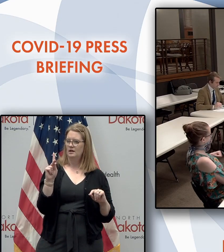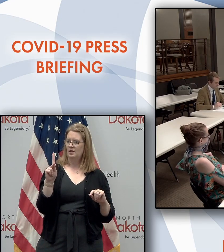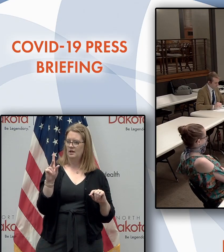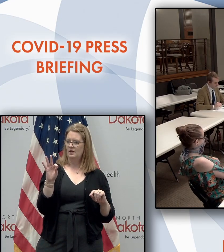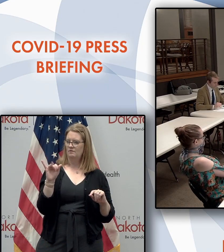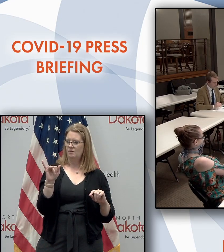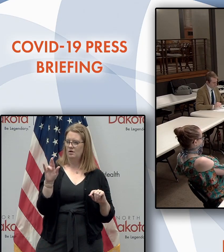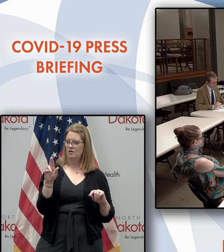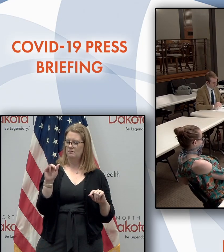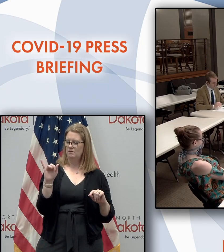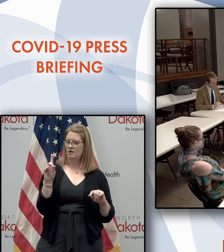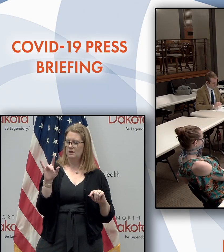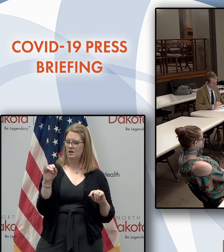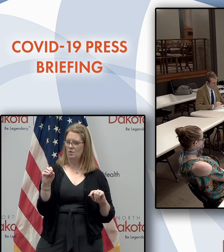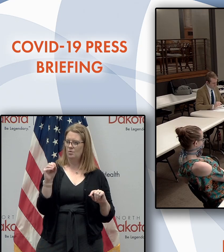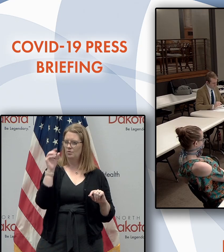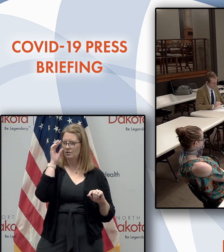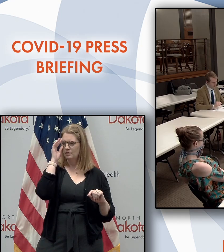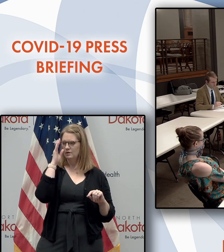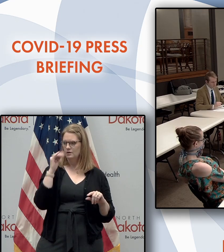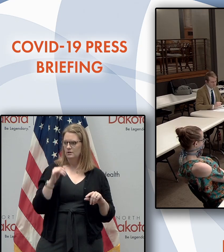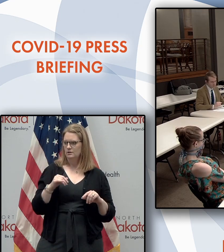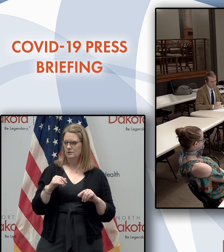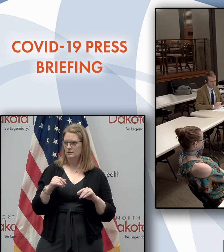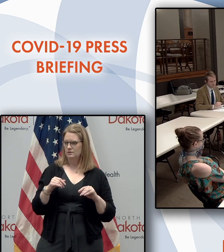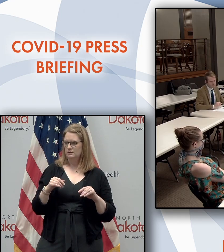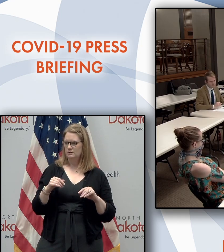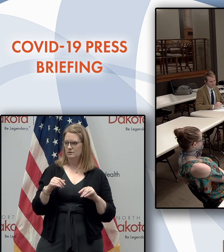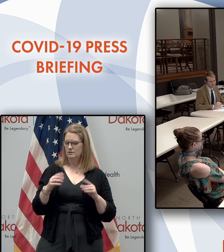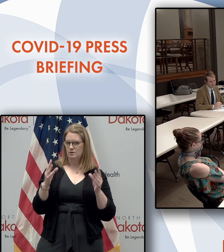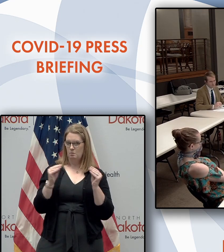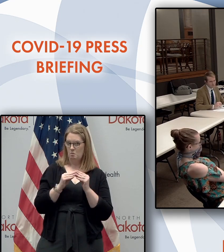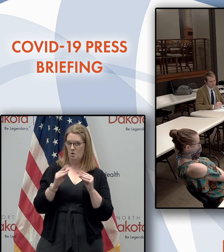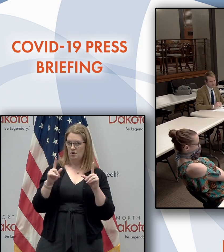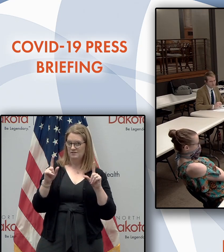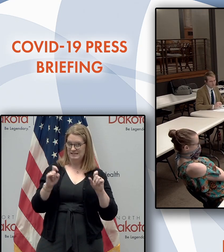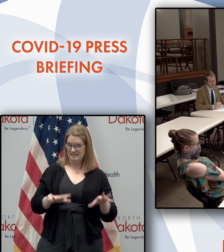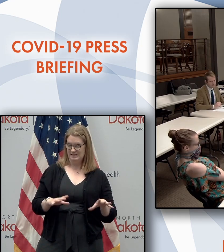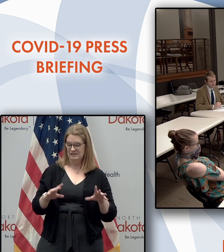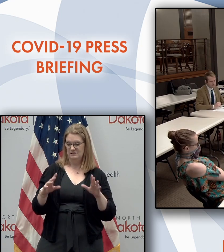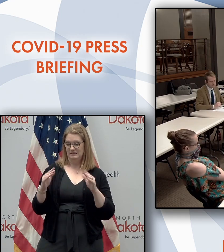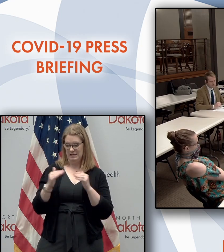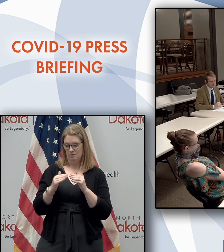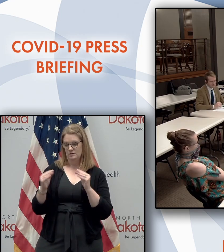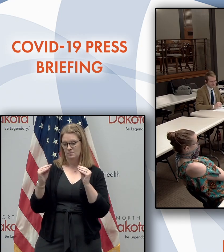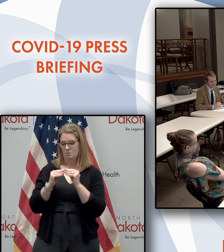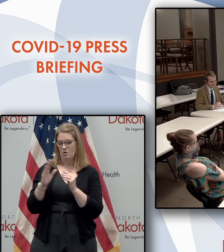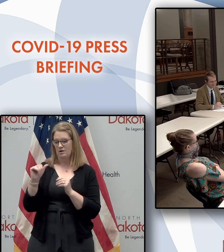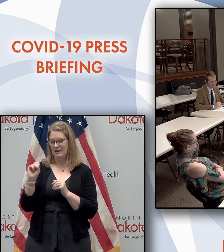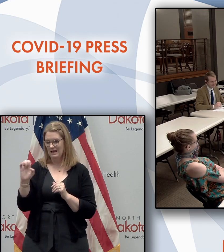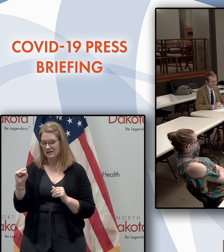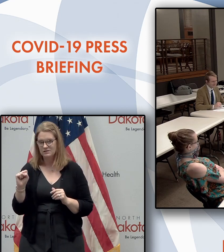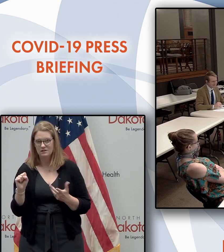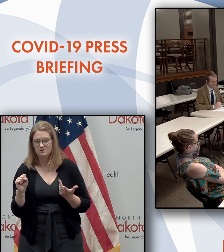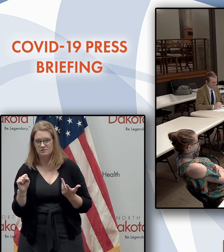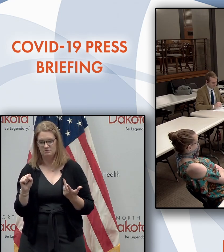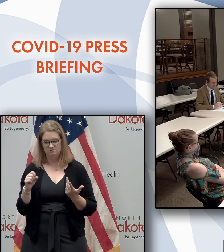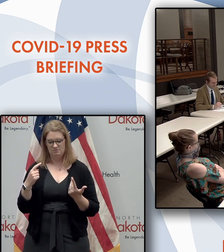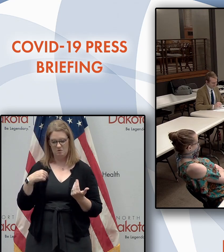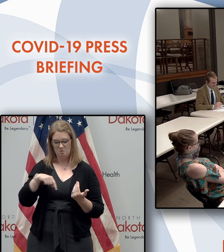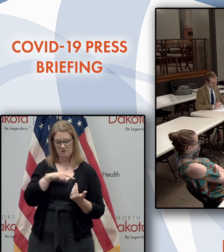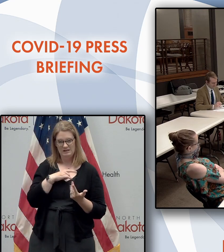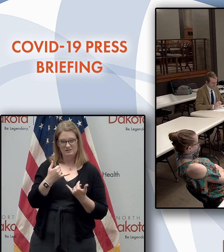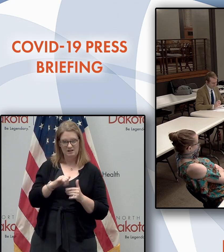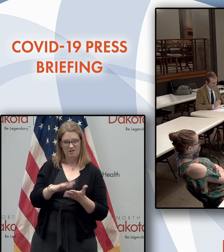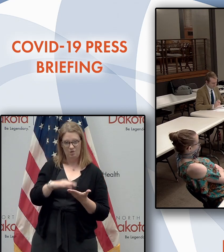Radio. Do you agree that the more we test, the more cases we'll find? And if so, are we still learning something we didn't know? And at